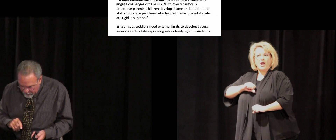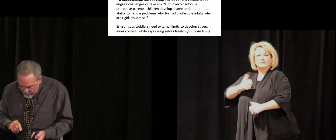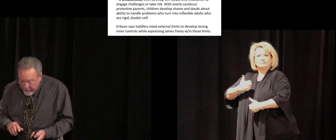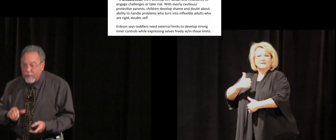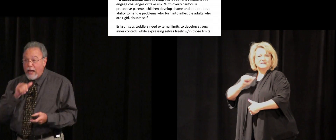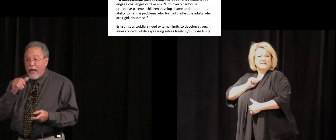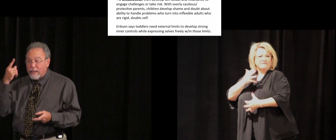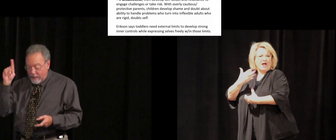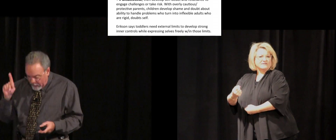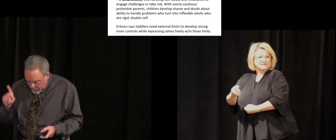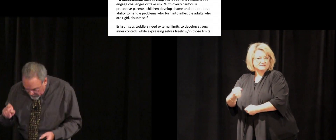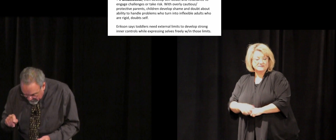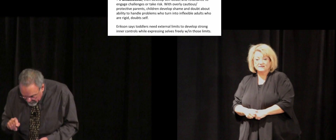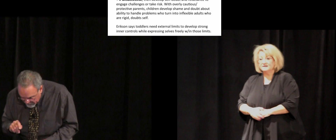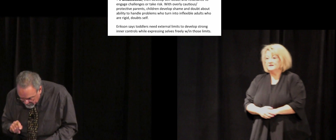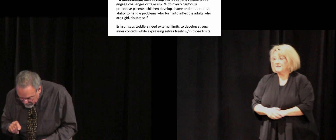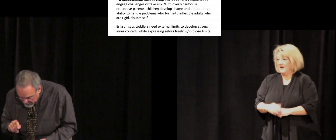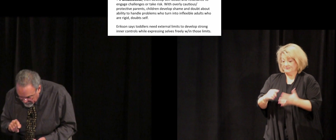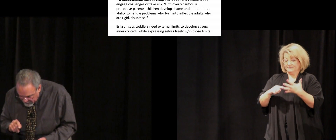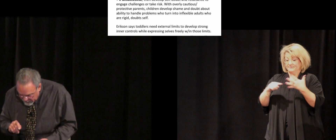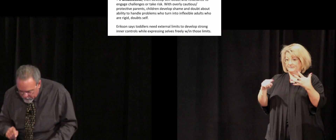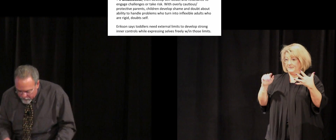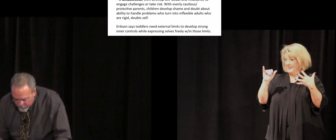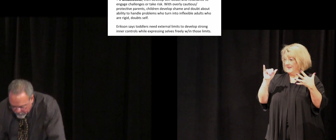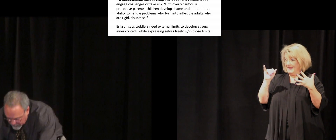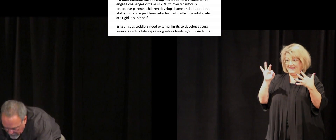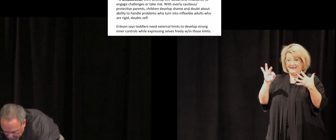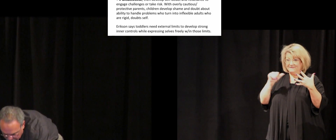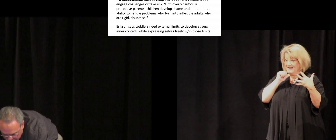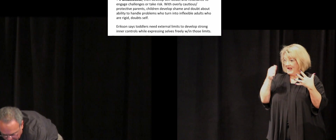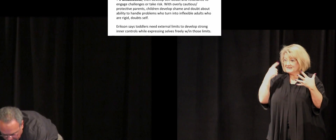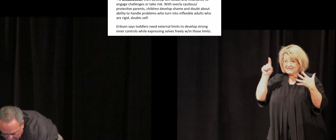I feel guilty for what I can't do.